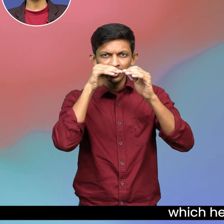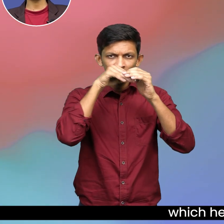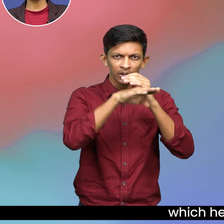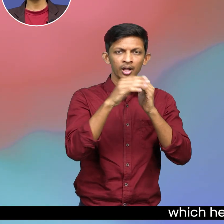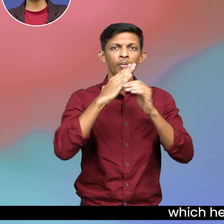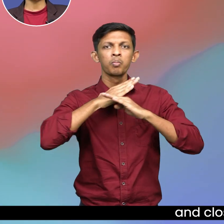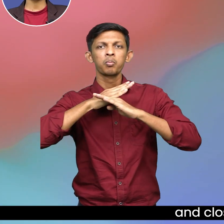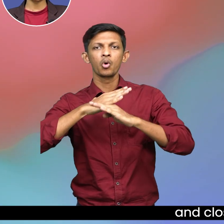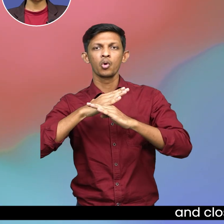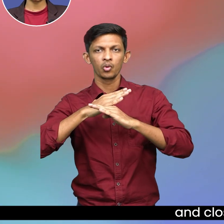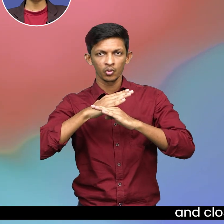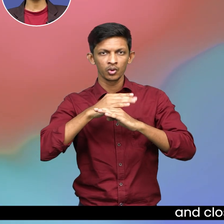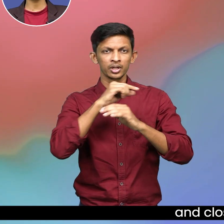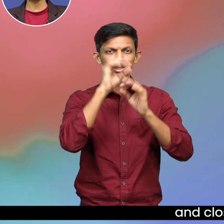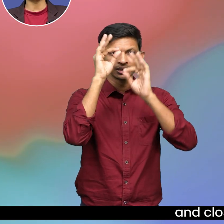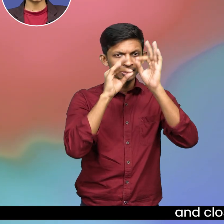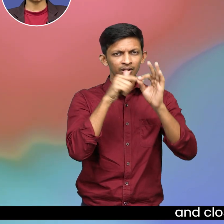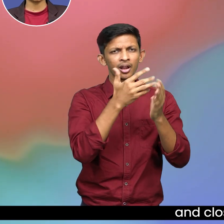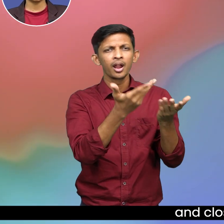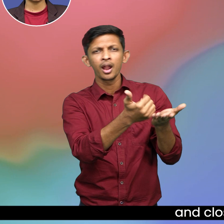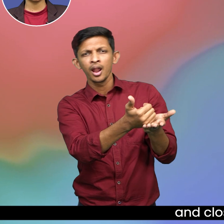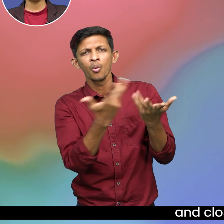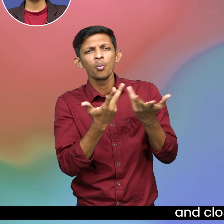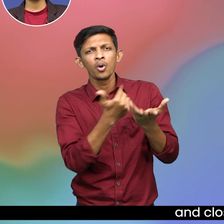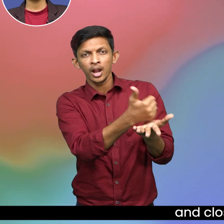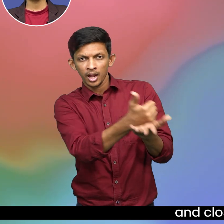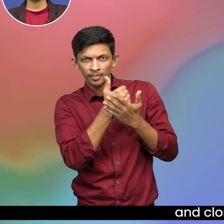in the opening and closing of stomata.